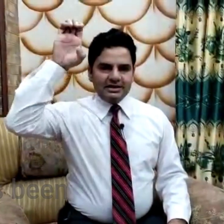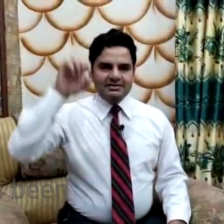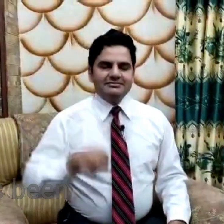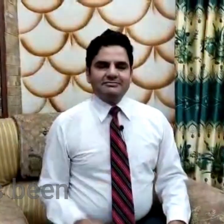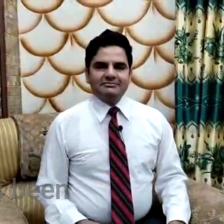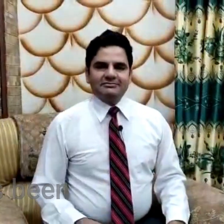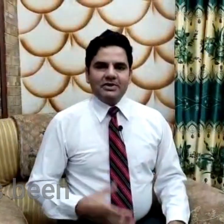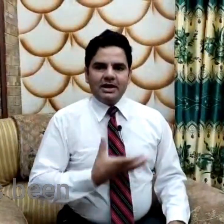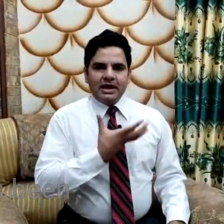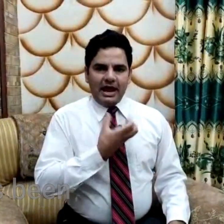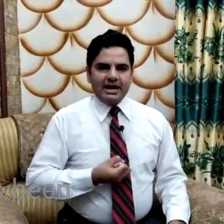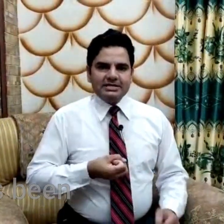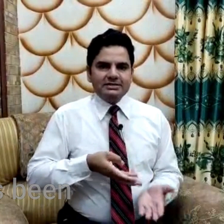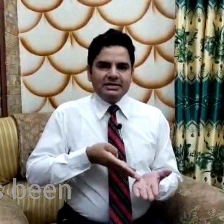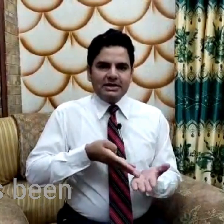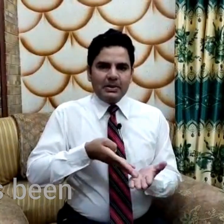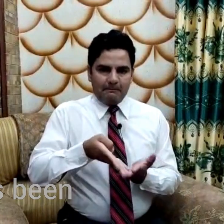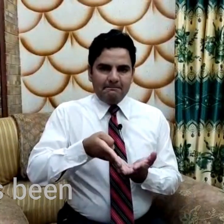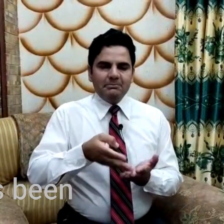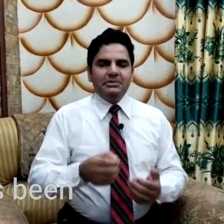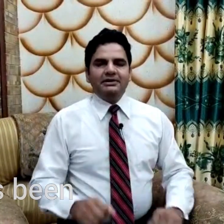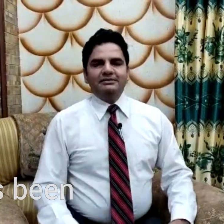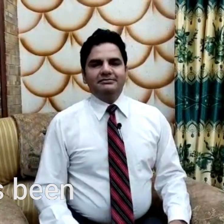he has been,